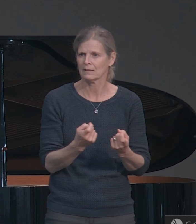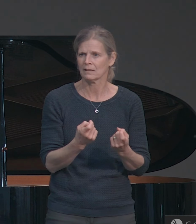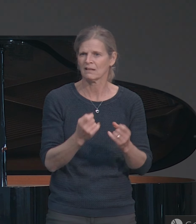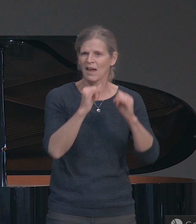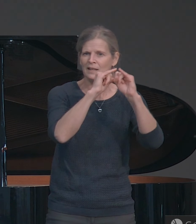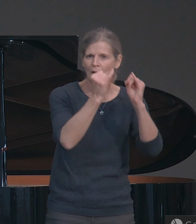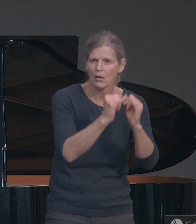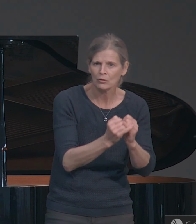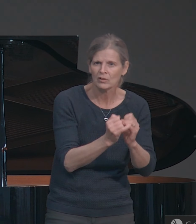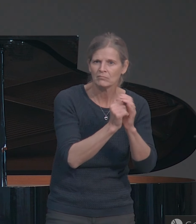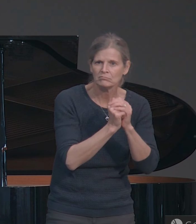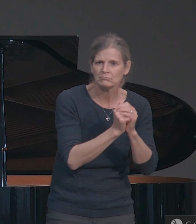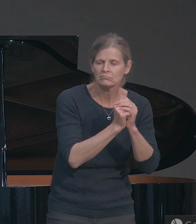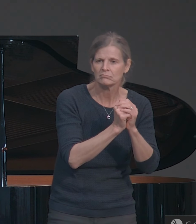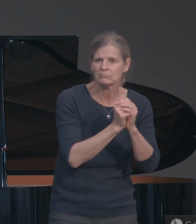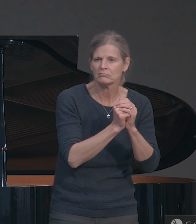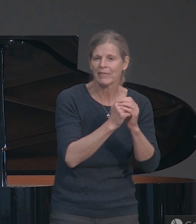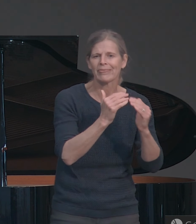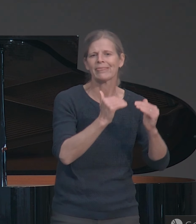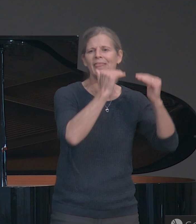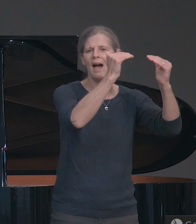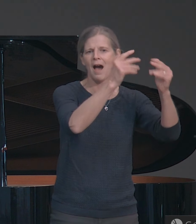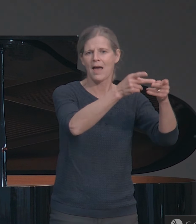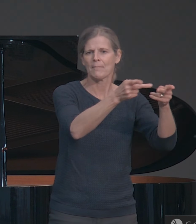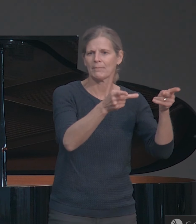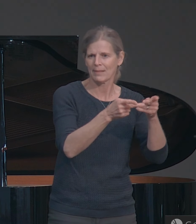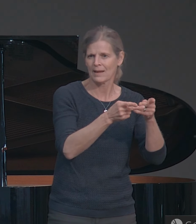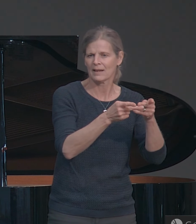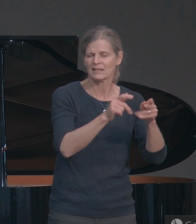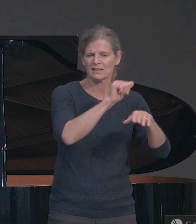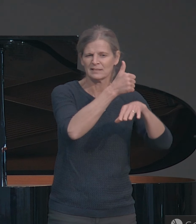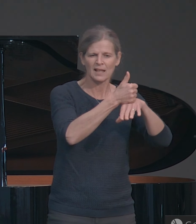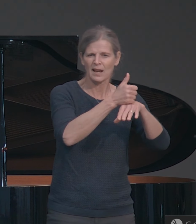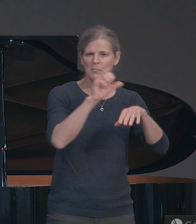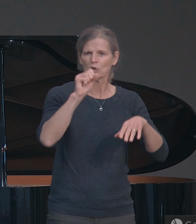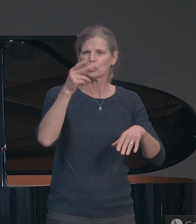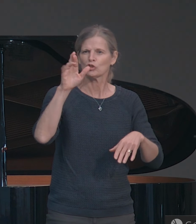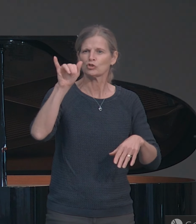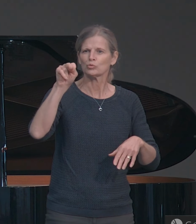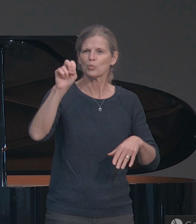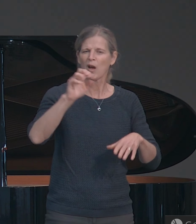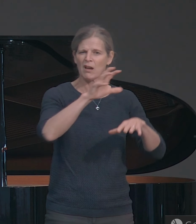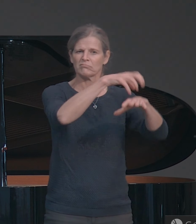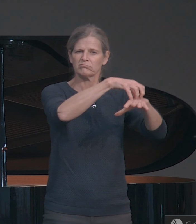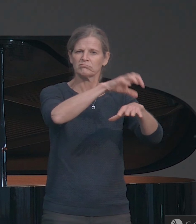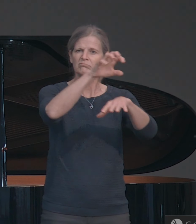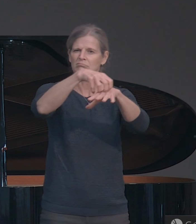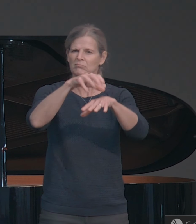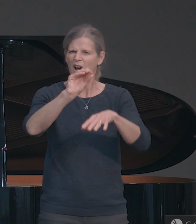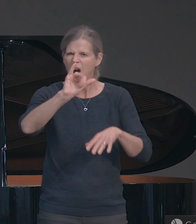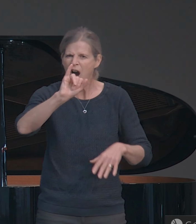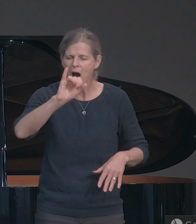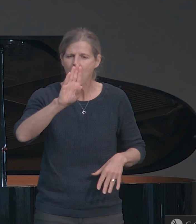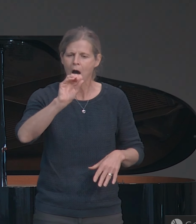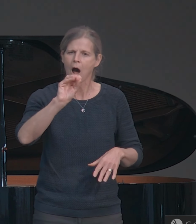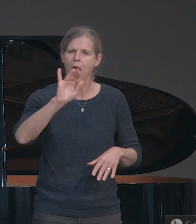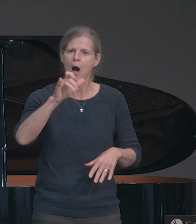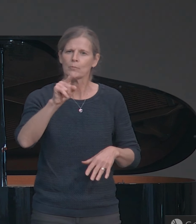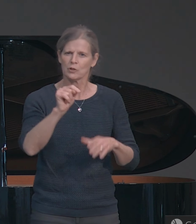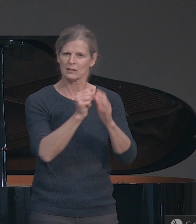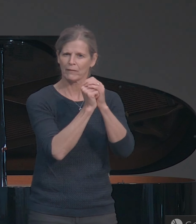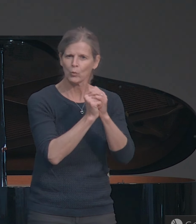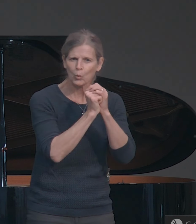The high places where they have set up shrines, objects of